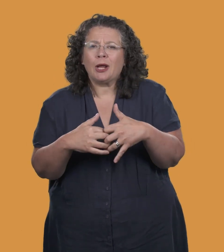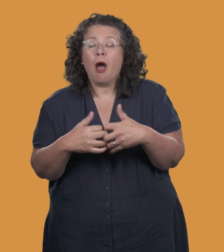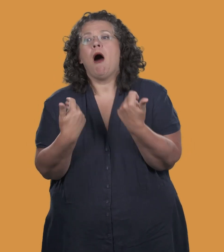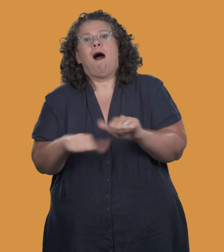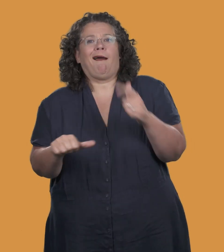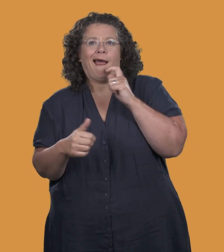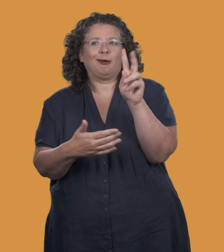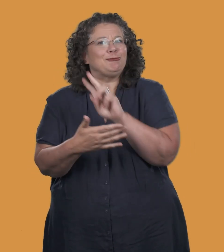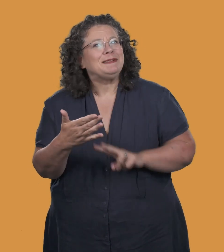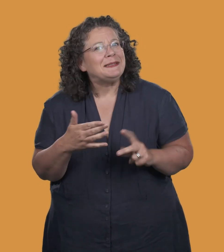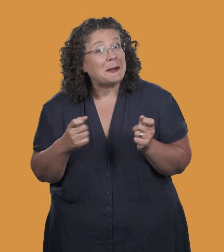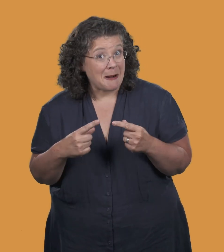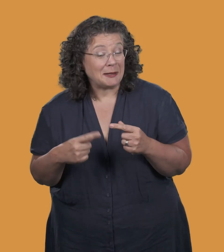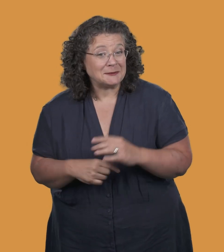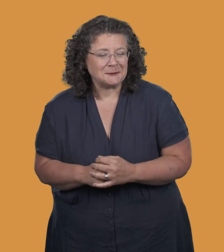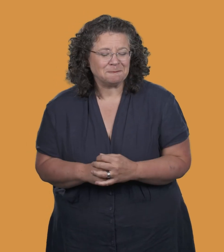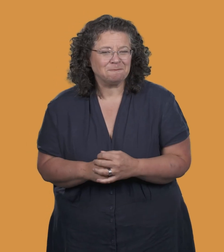his emails.